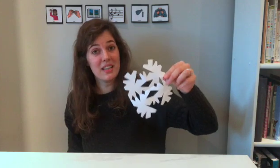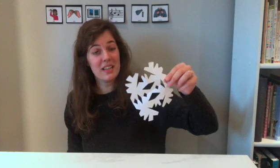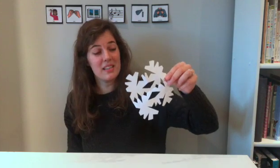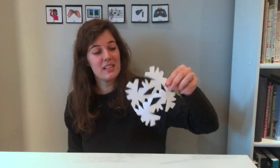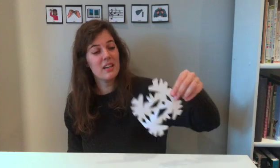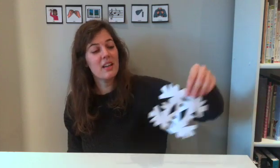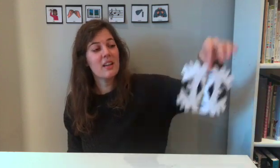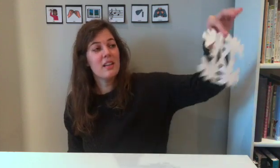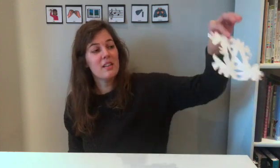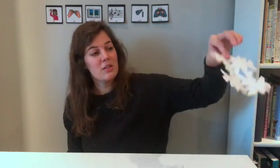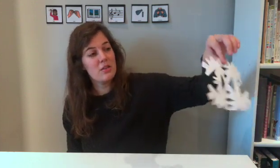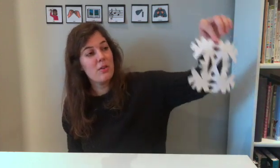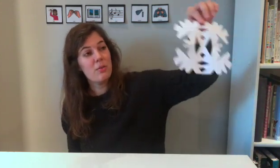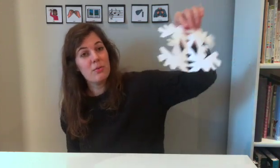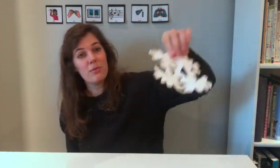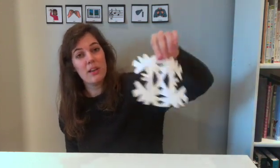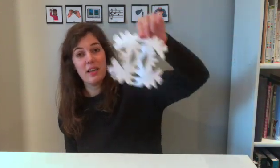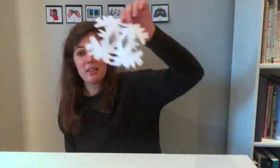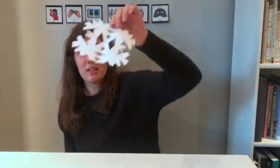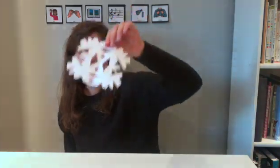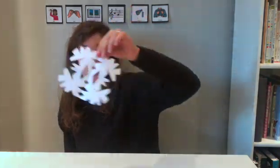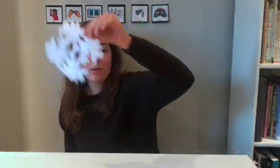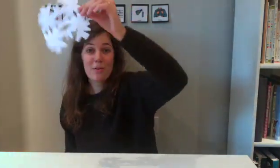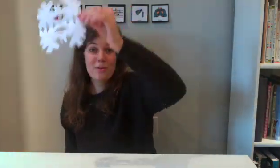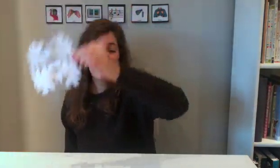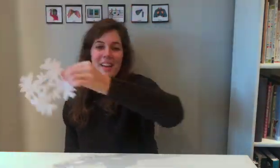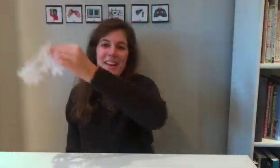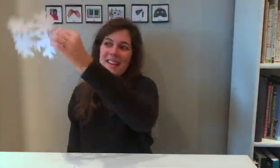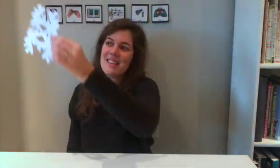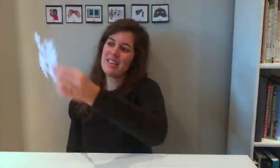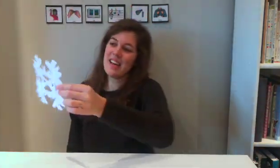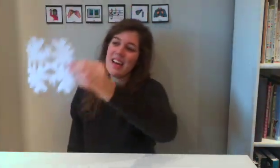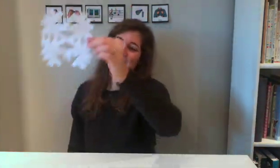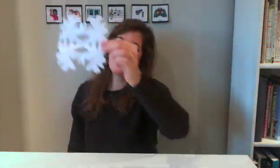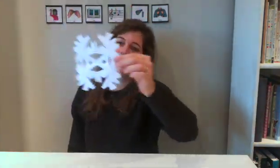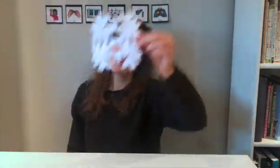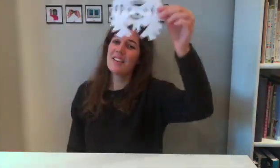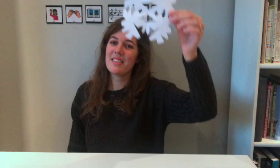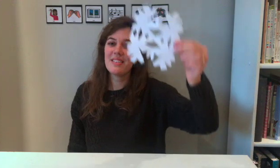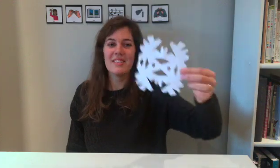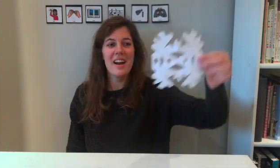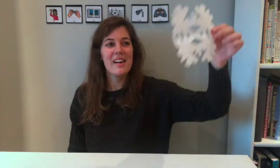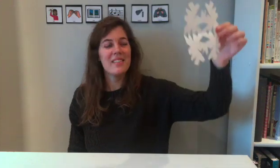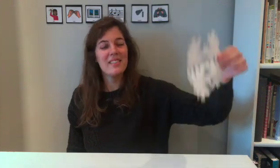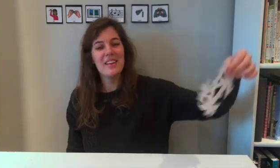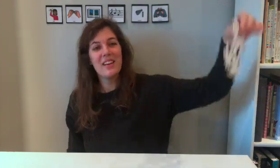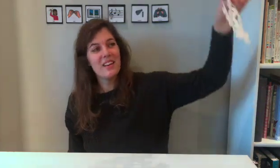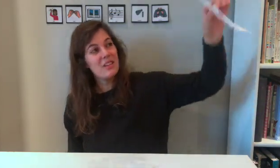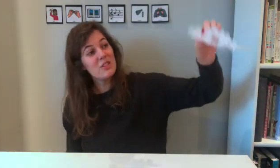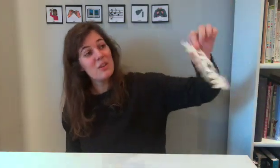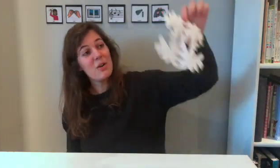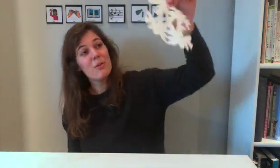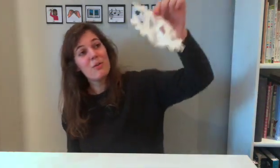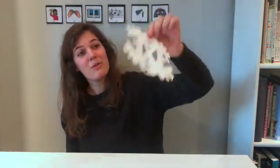this. Snowflake, snowflake, dance around.